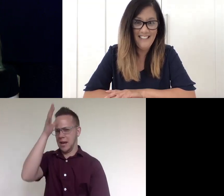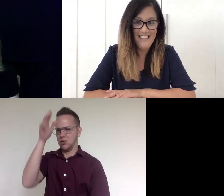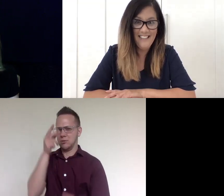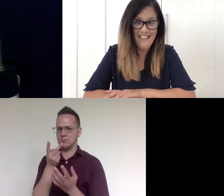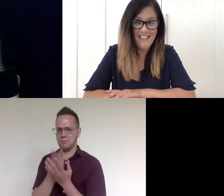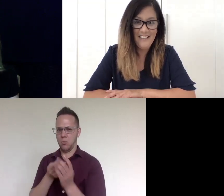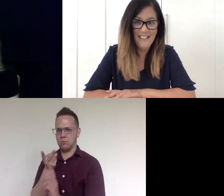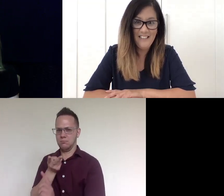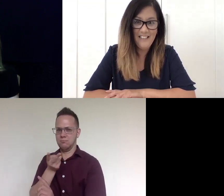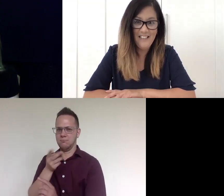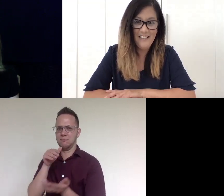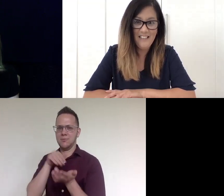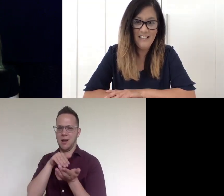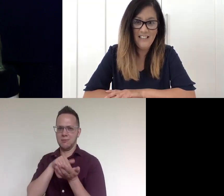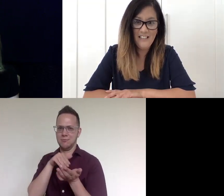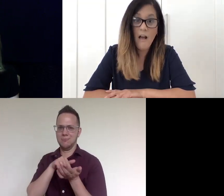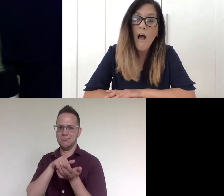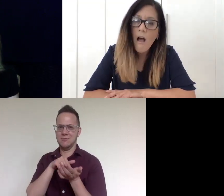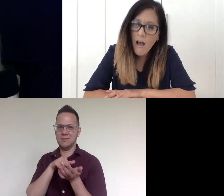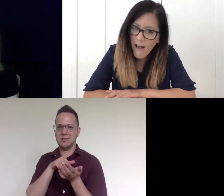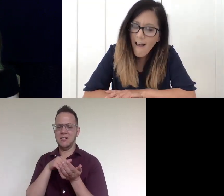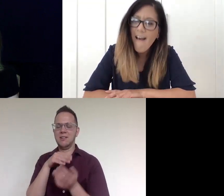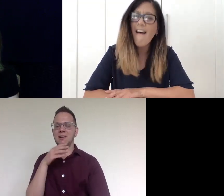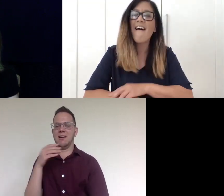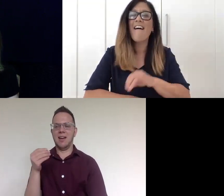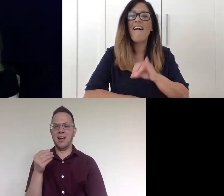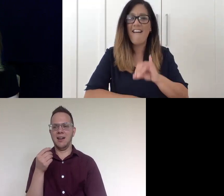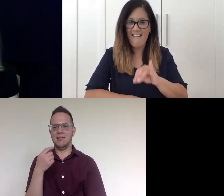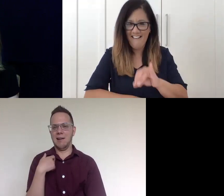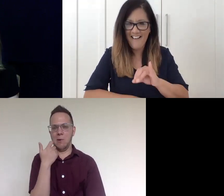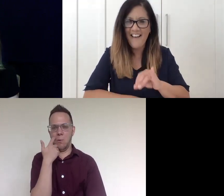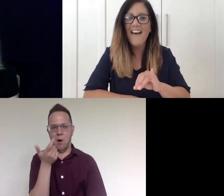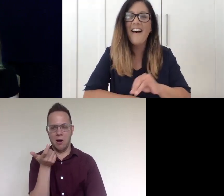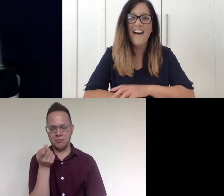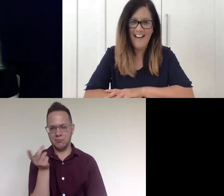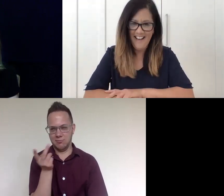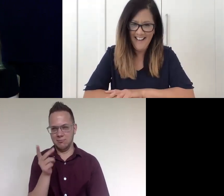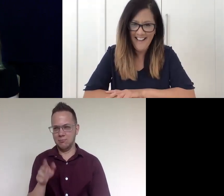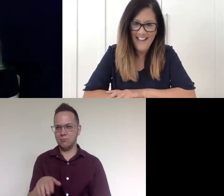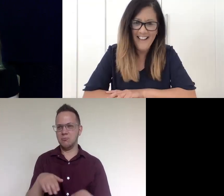Well, what I should say first is that both of my parents are doctors.